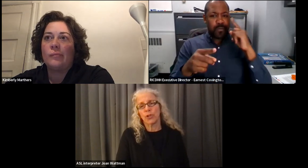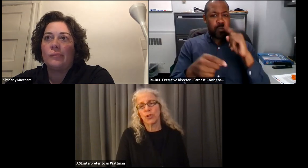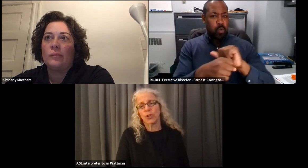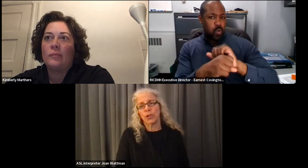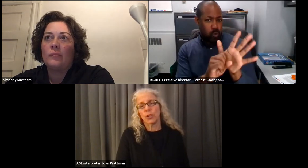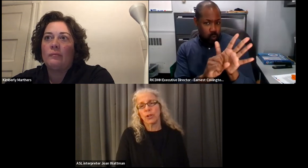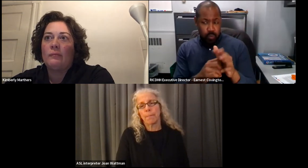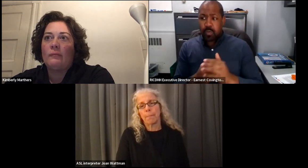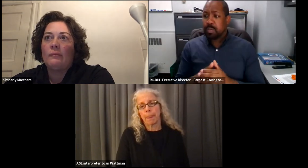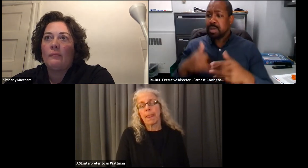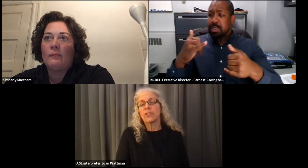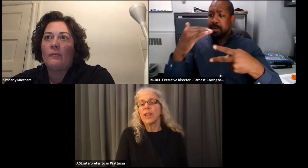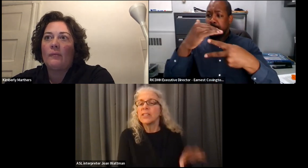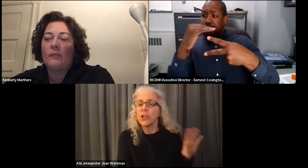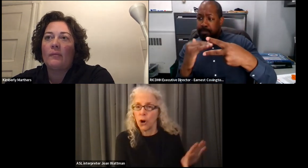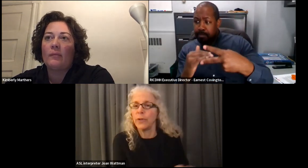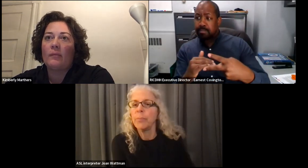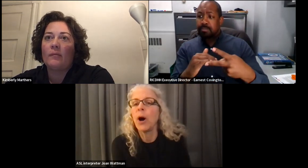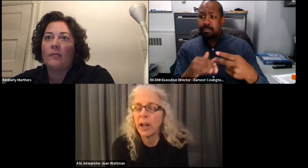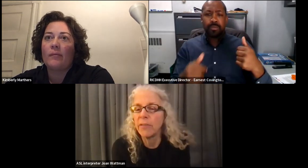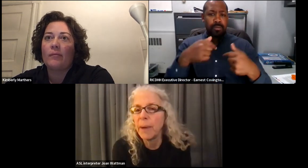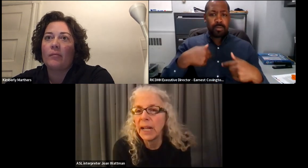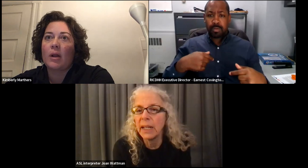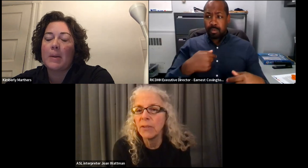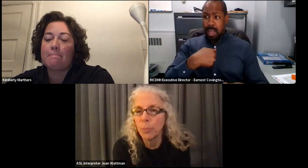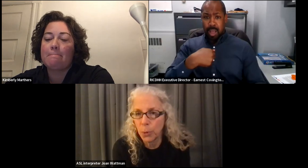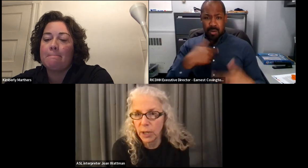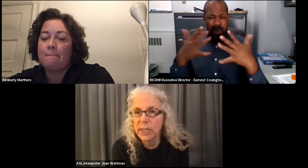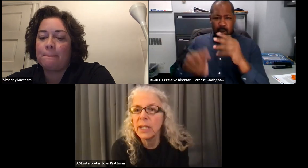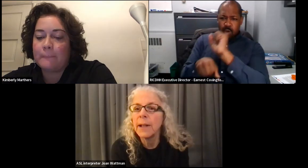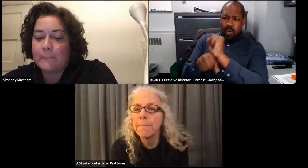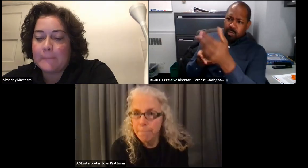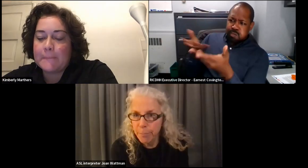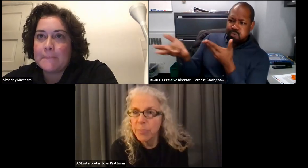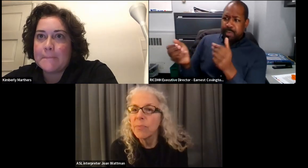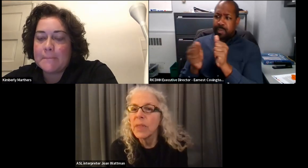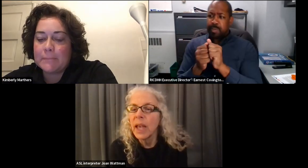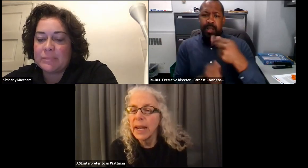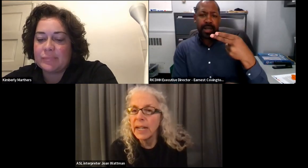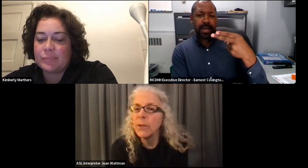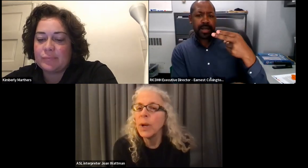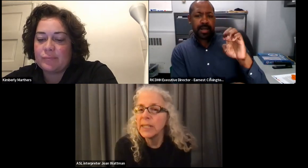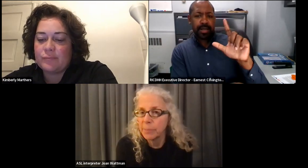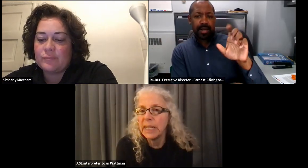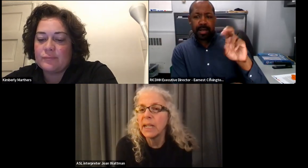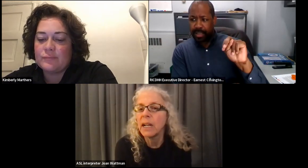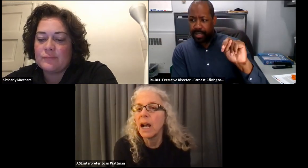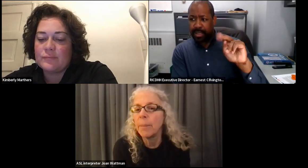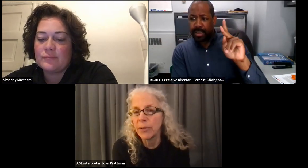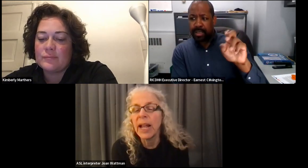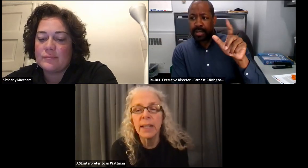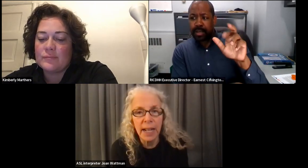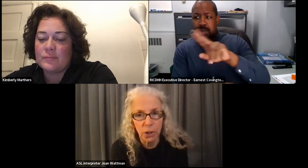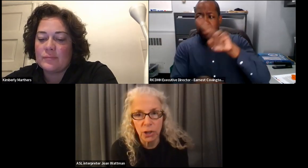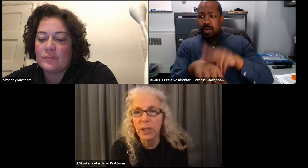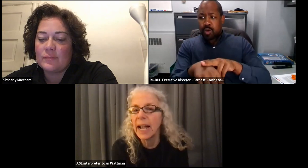interpreters. So that's the COVID part of my report. And I did want to speak